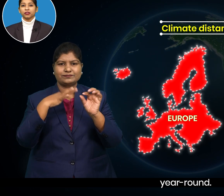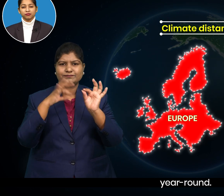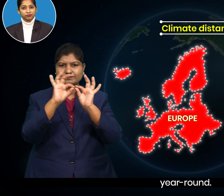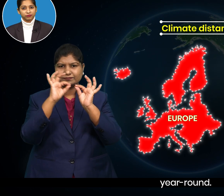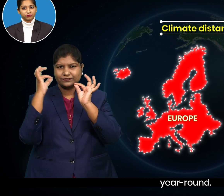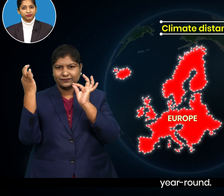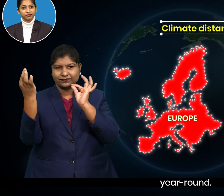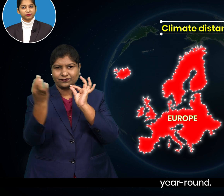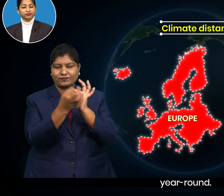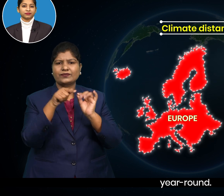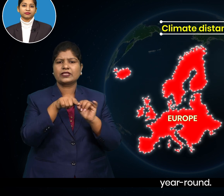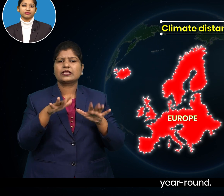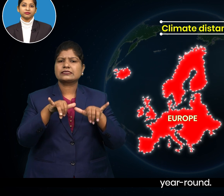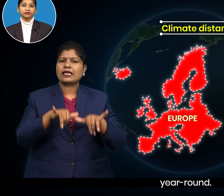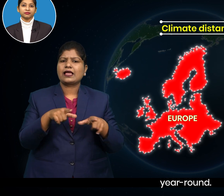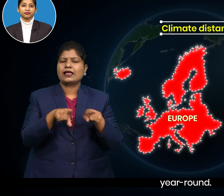year-round.